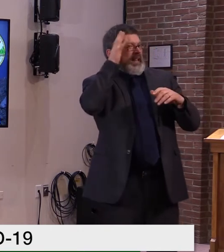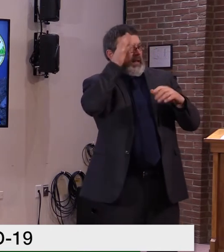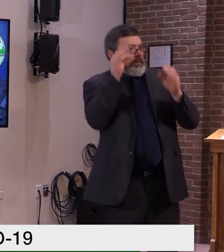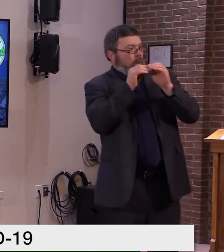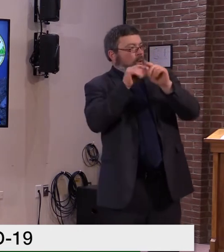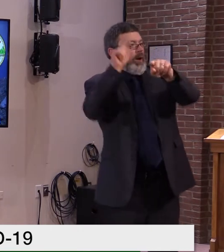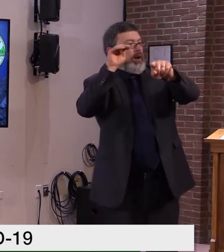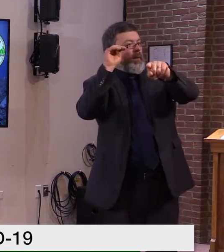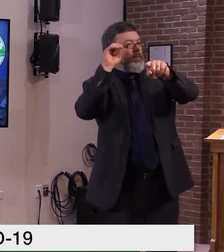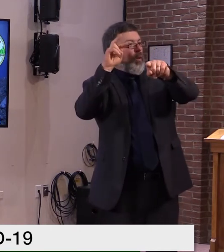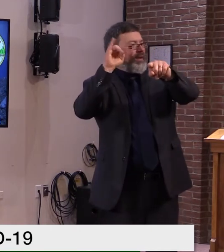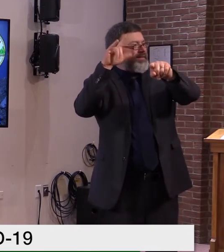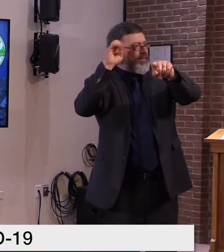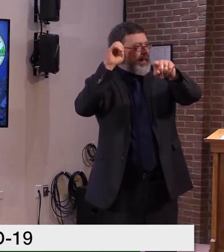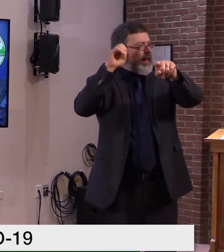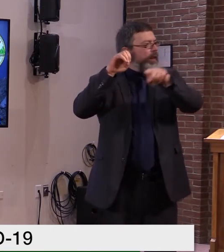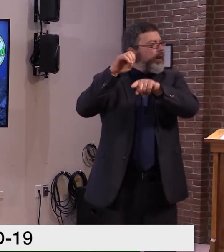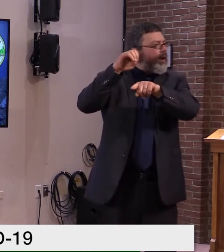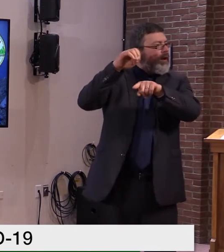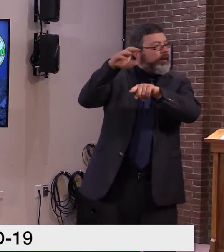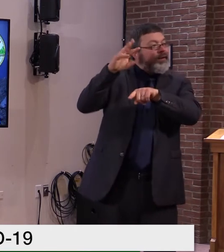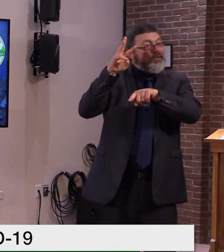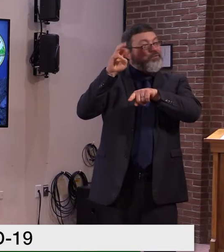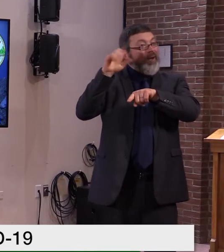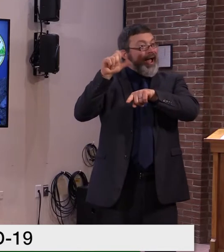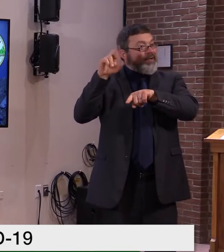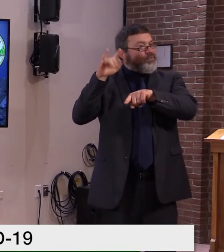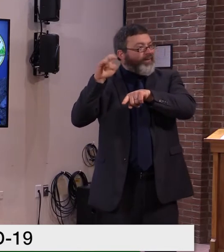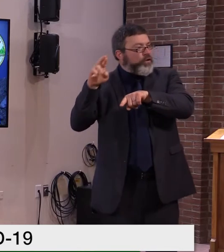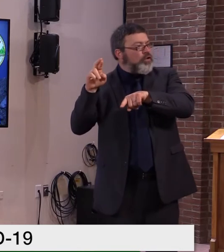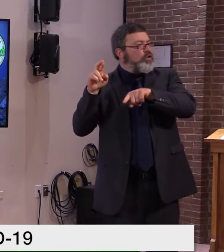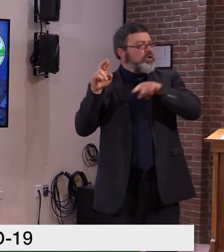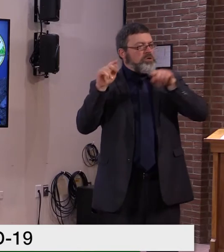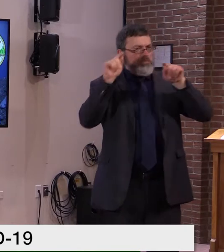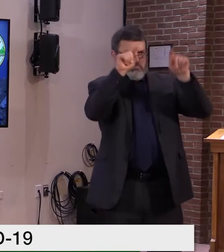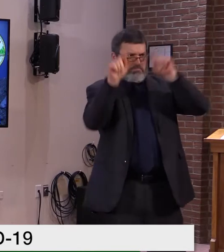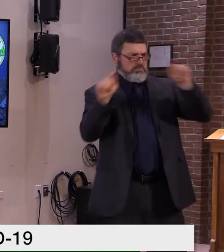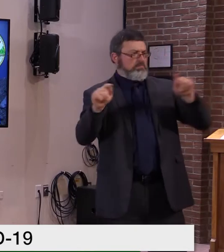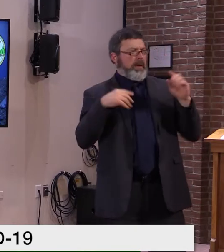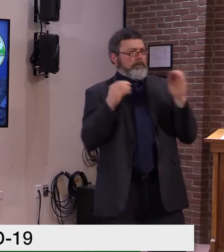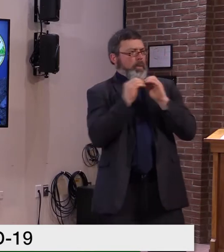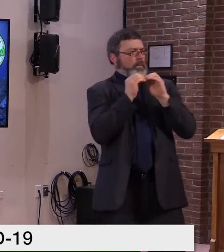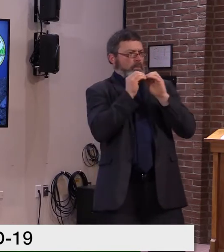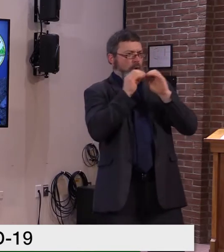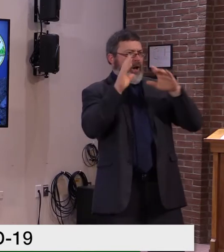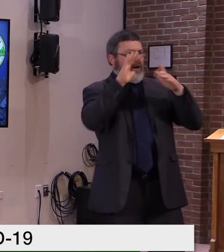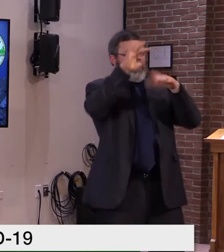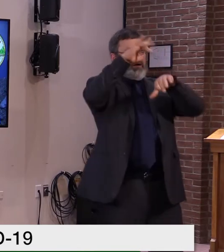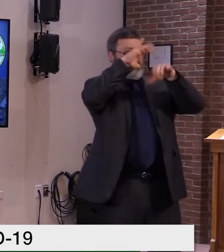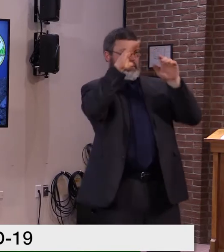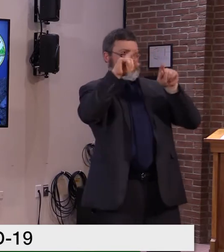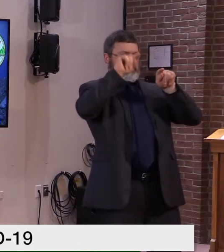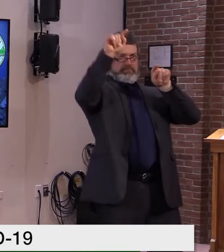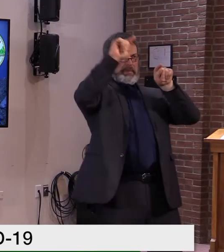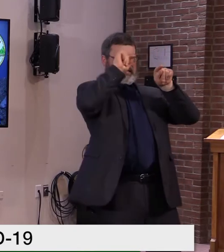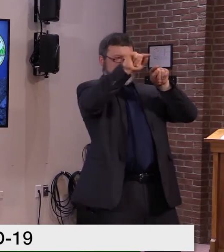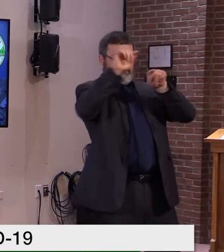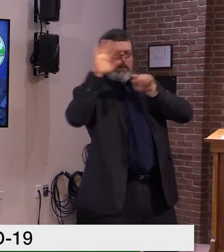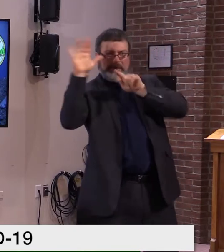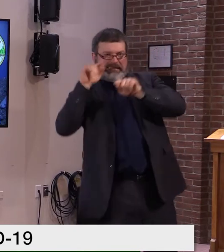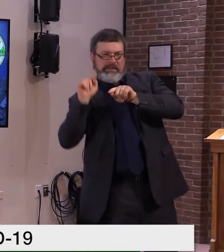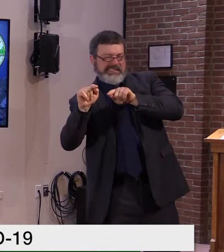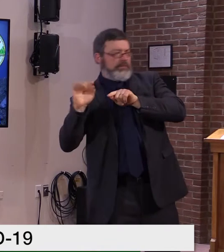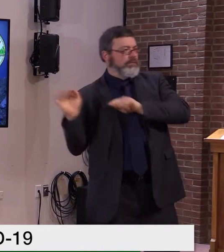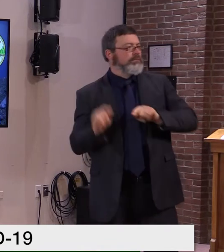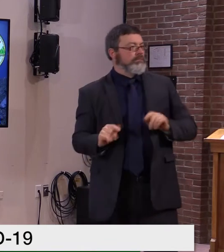even later in Wells River and Richford. It's important that we meet the needs of Vermonters in the